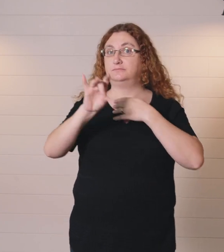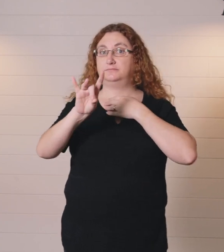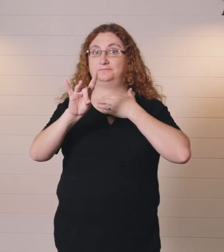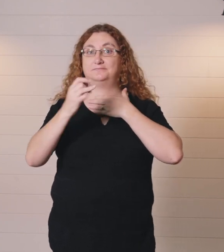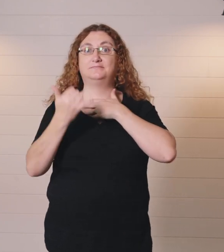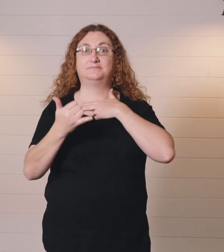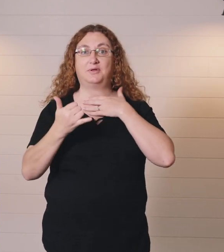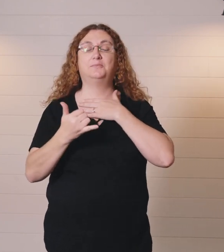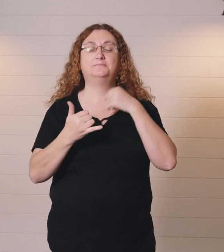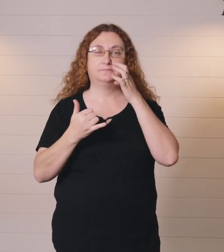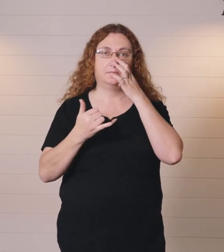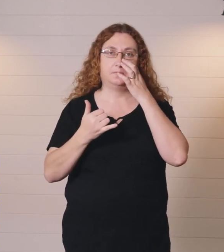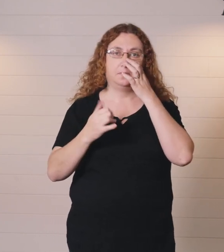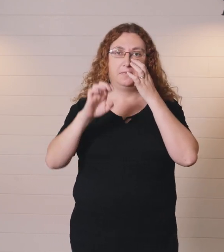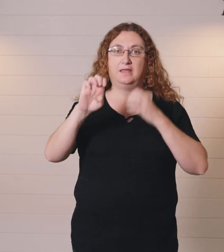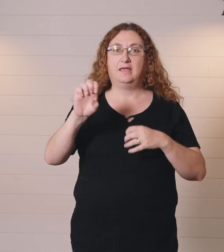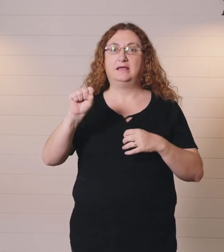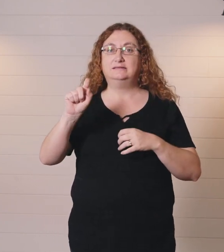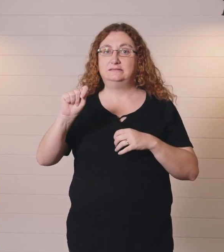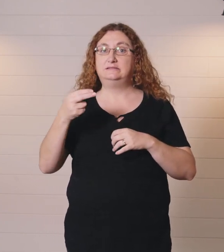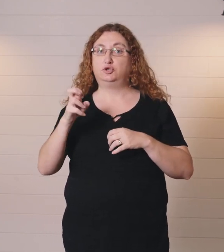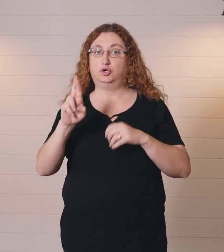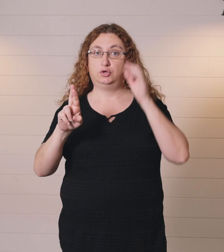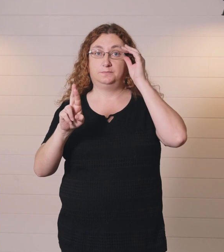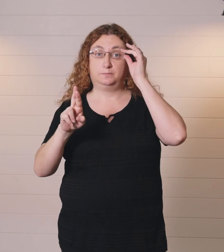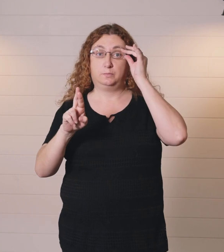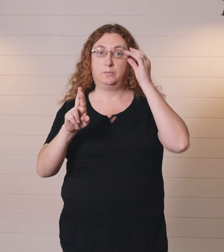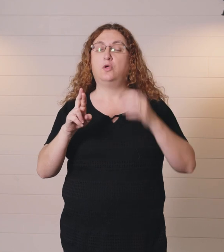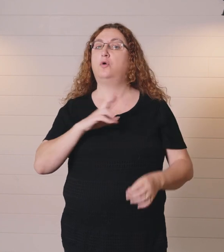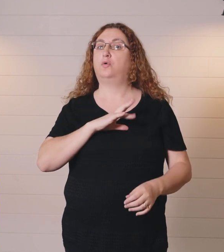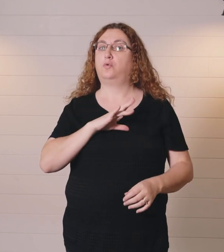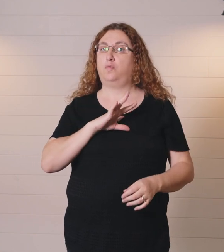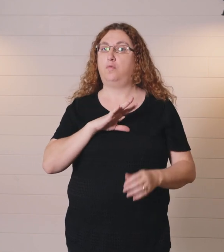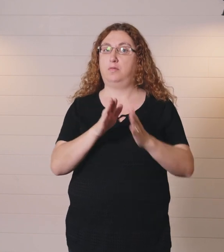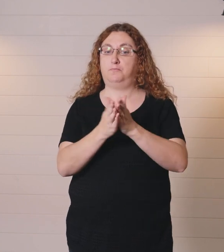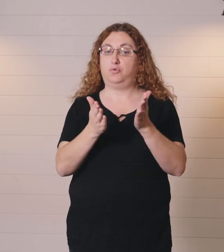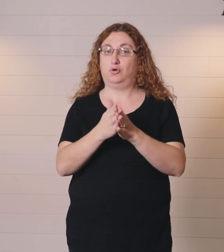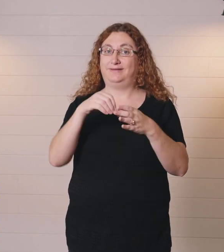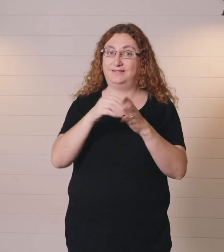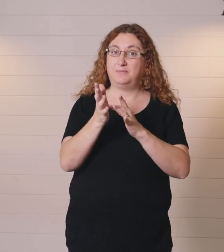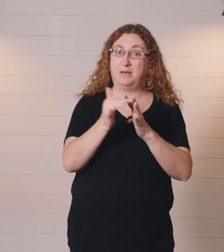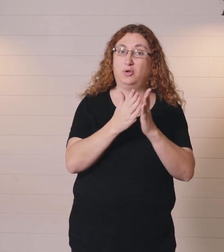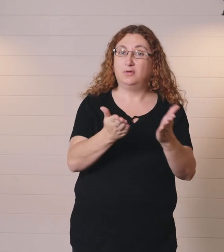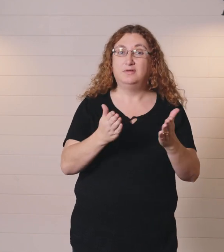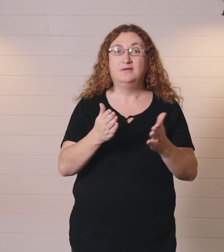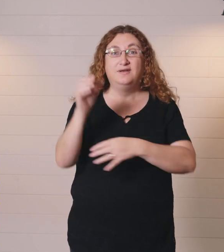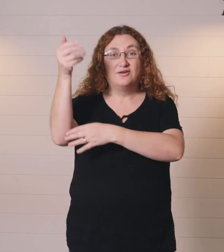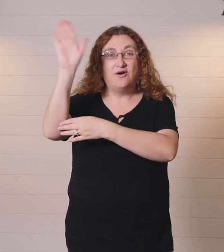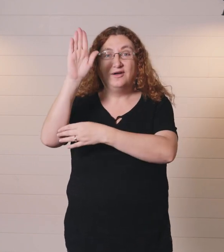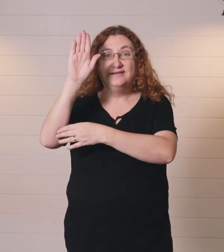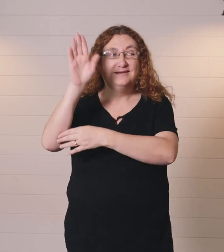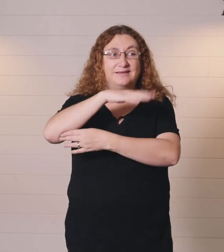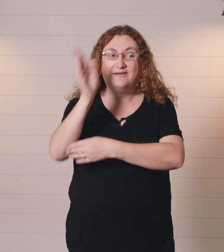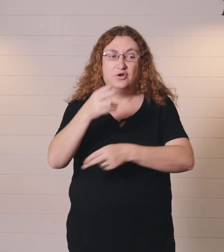throughout this study that Esther is a unique book of Scripture in that God is not actually named. His name is not mentioned in